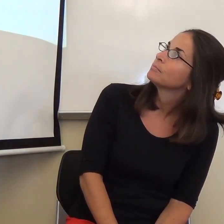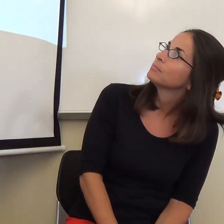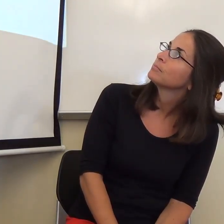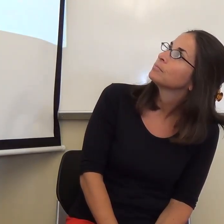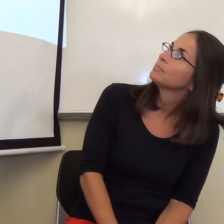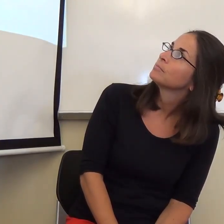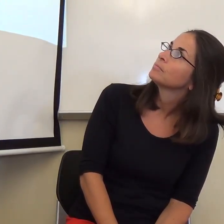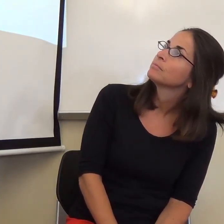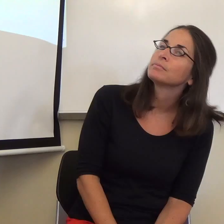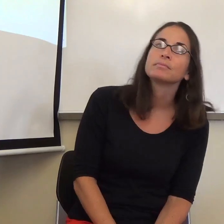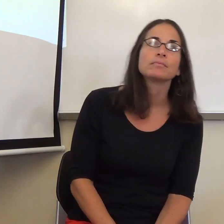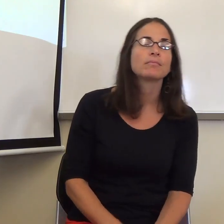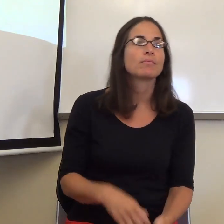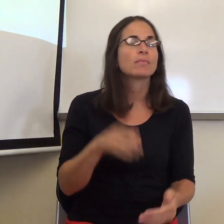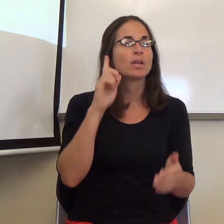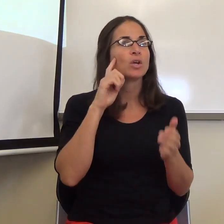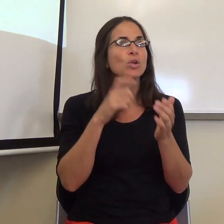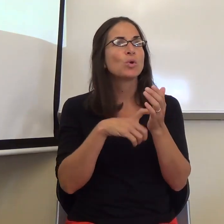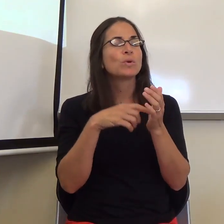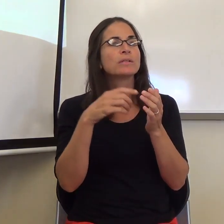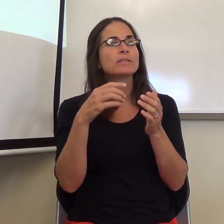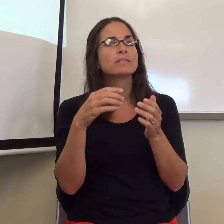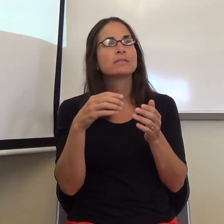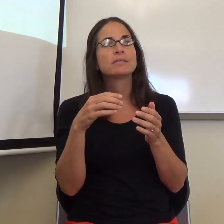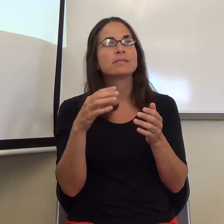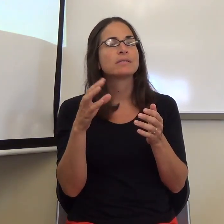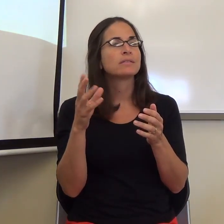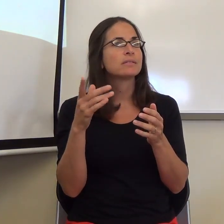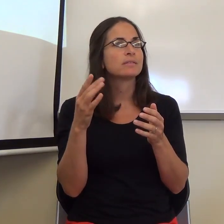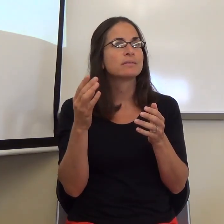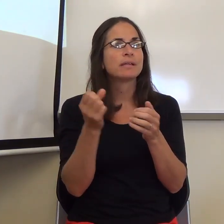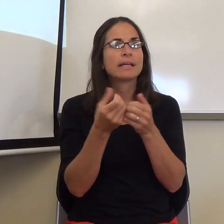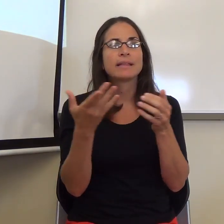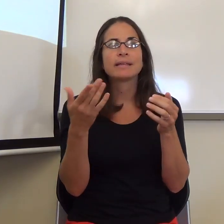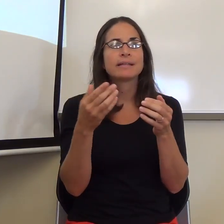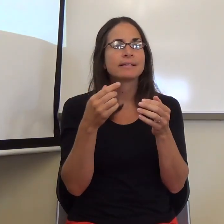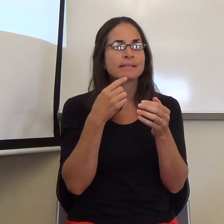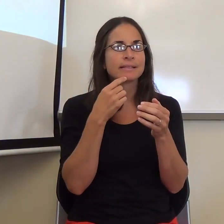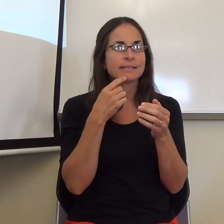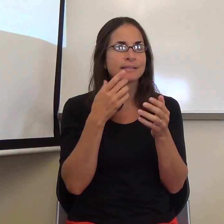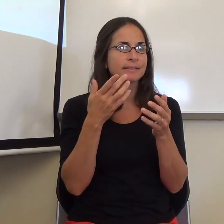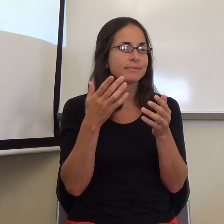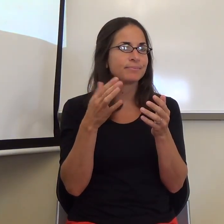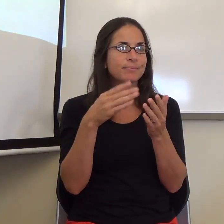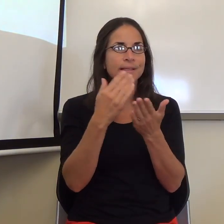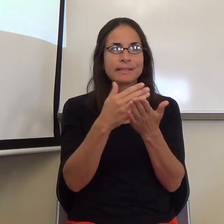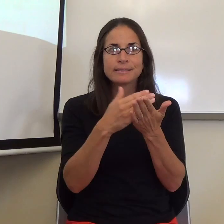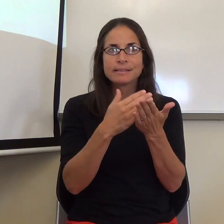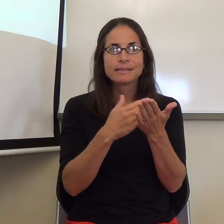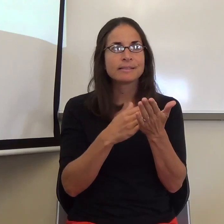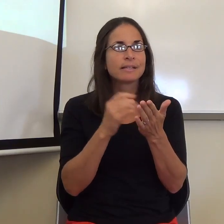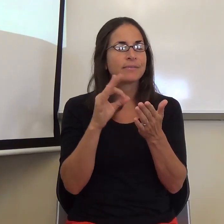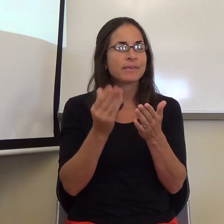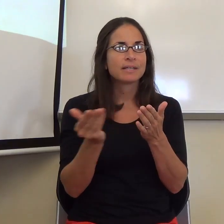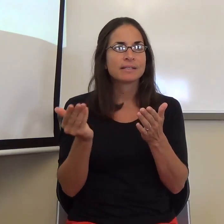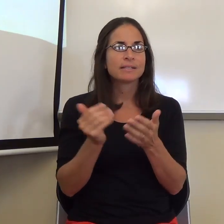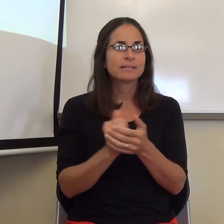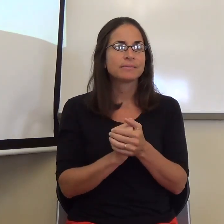have a phrase like, there are 5 reasons this was not terrorism? No. There's no, it doesn't have a